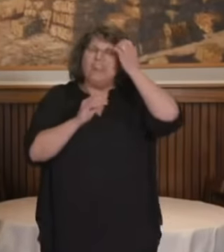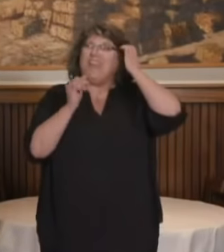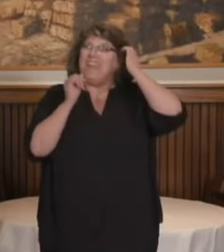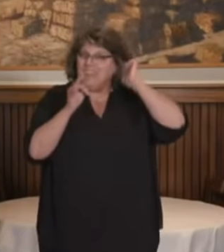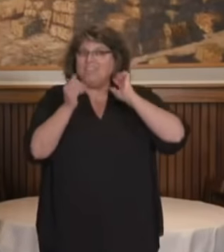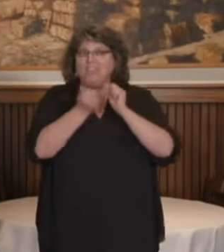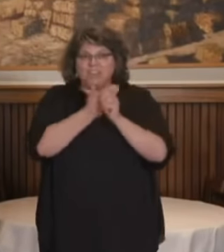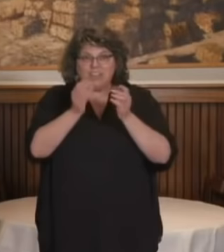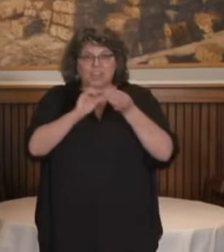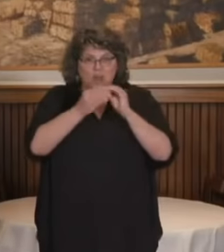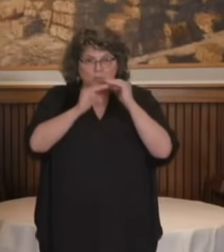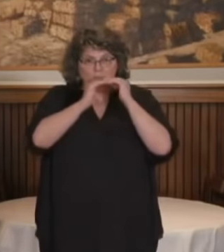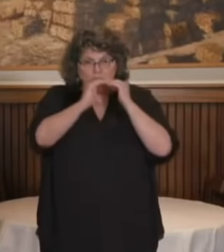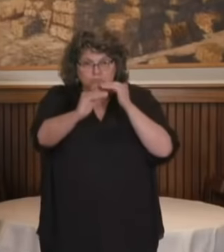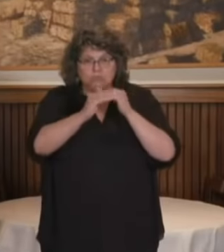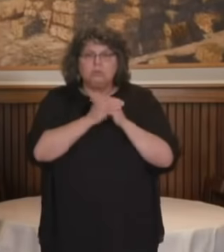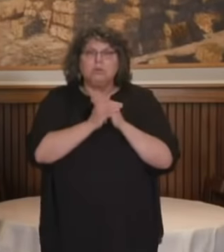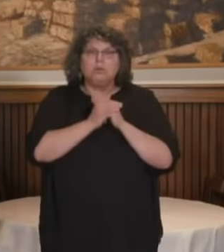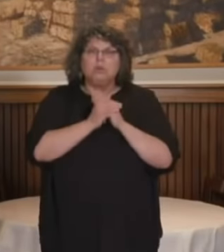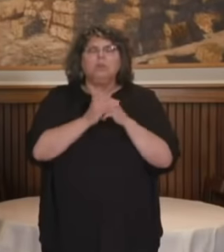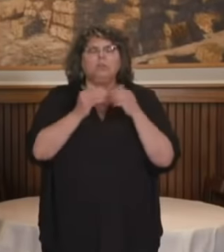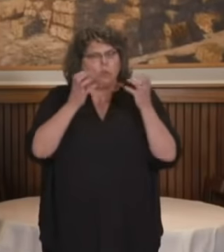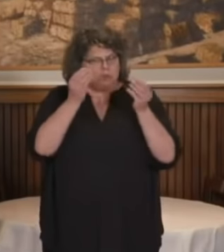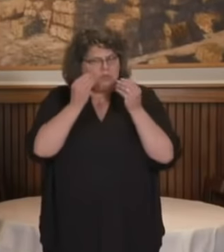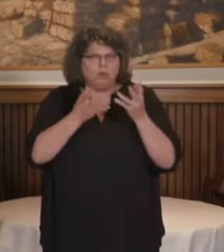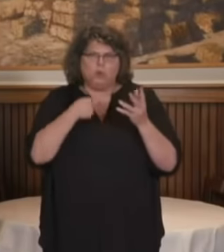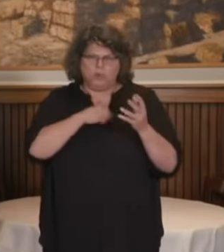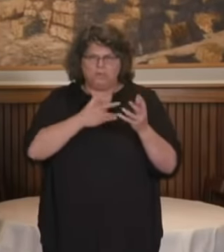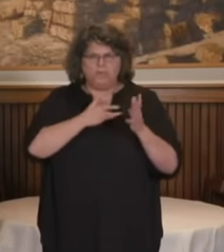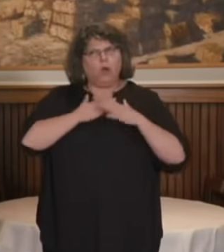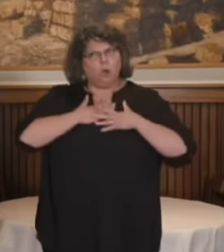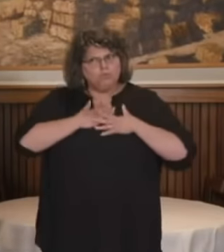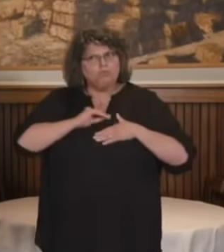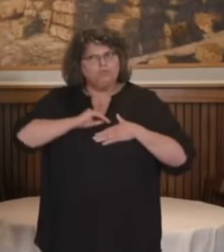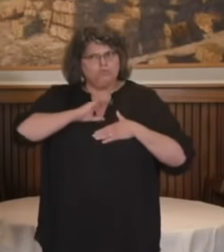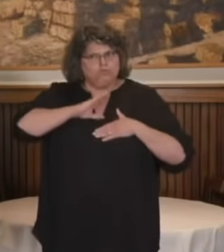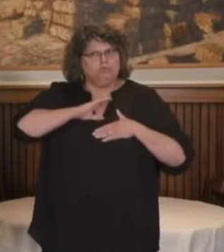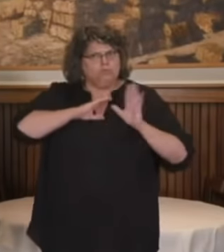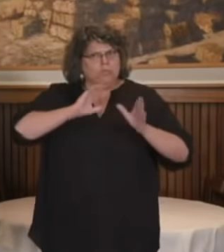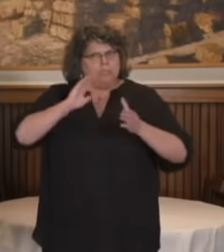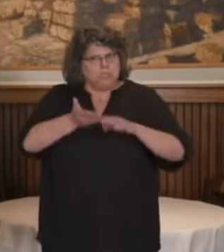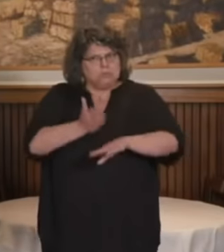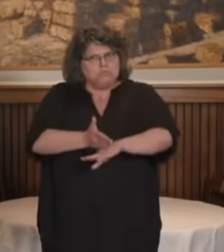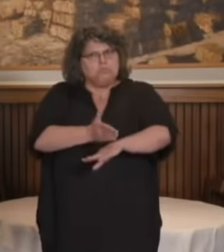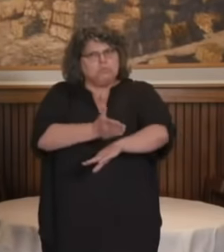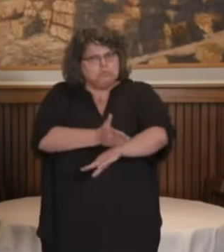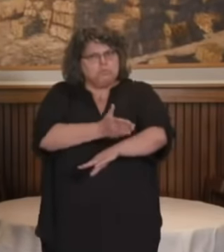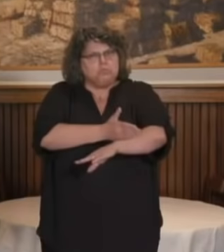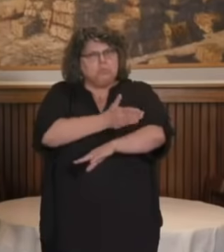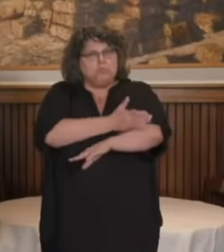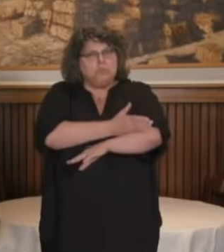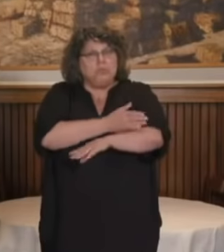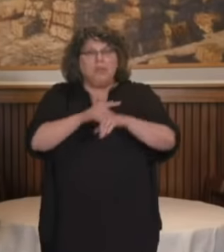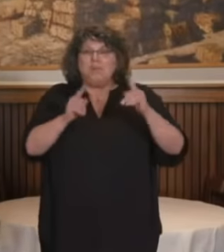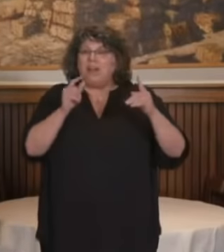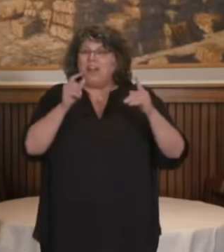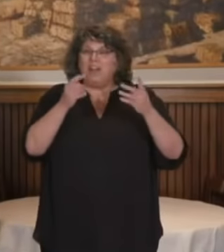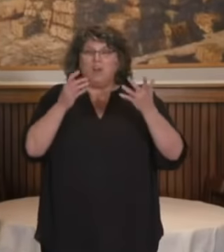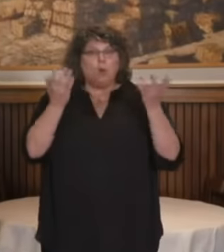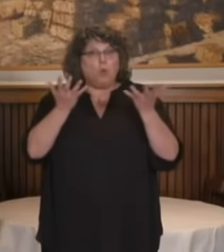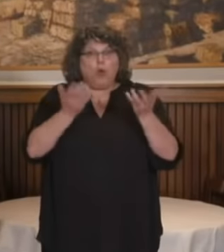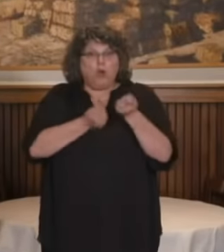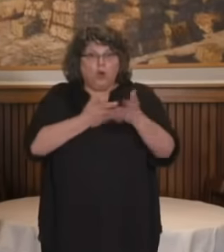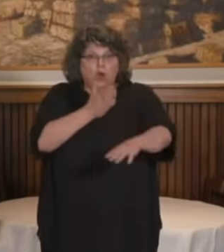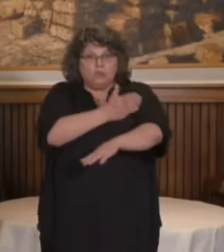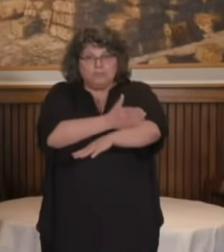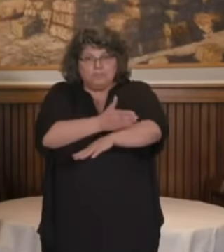to know that we are encouraged by the progress, and the only thing that will set us back is that we